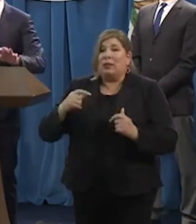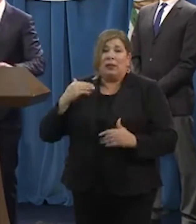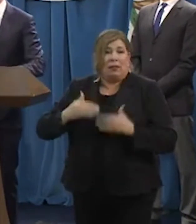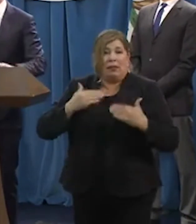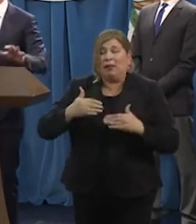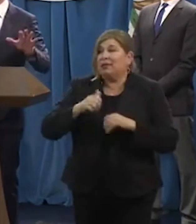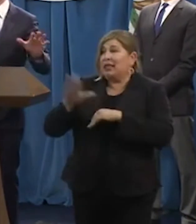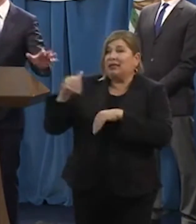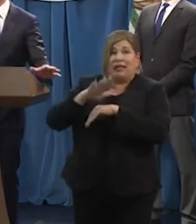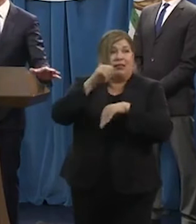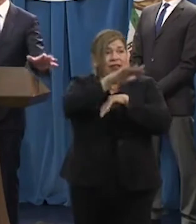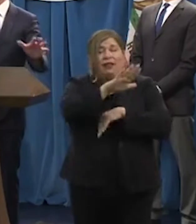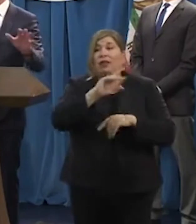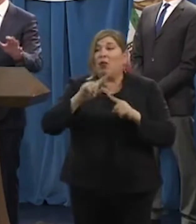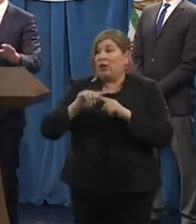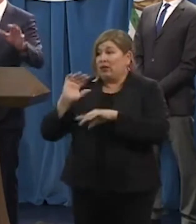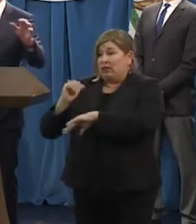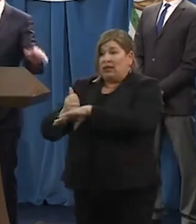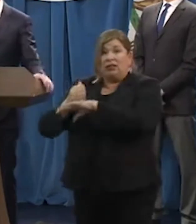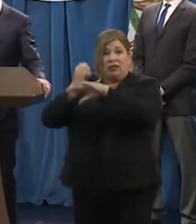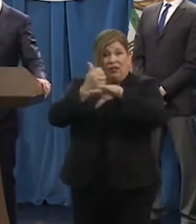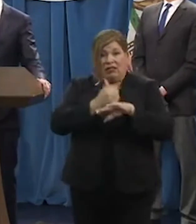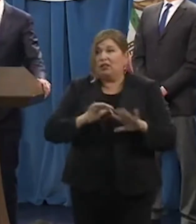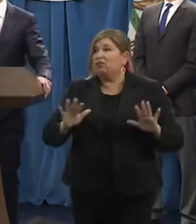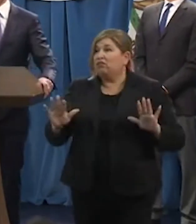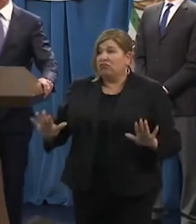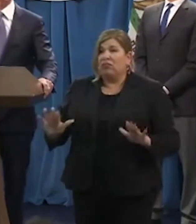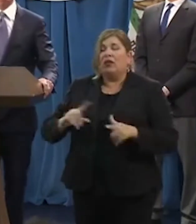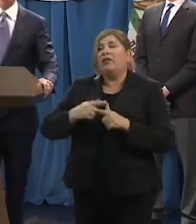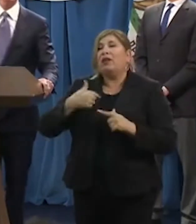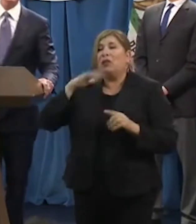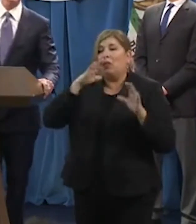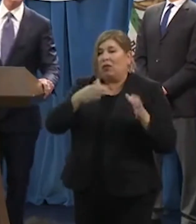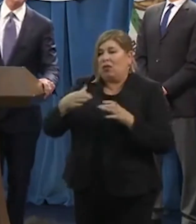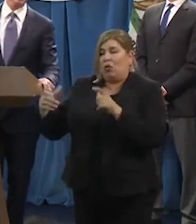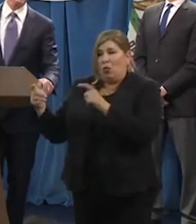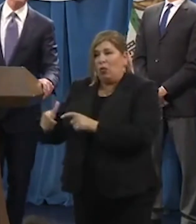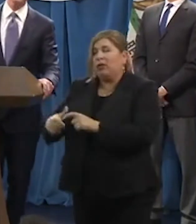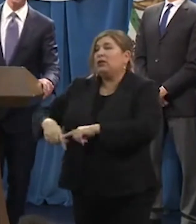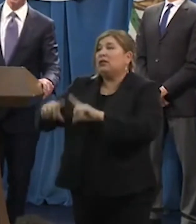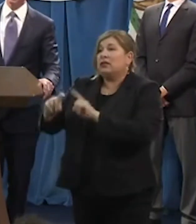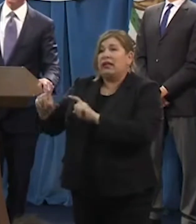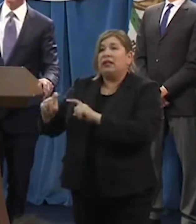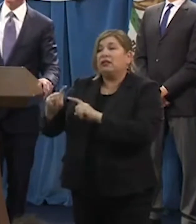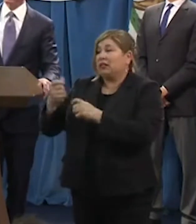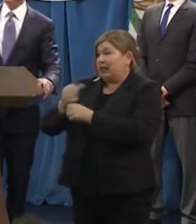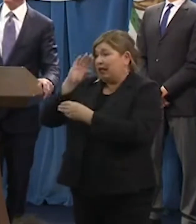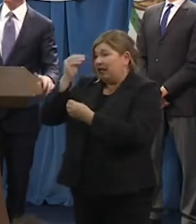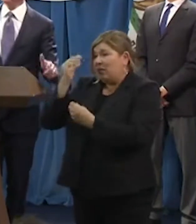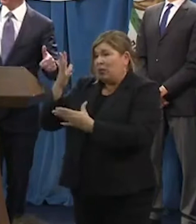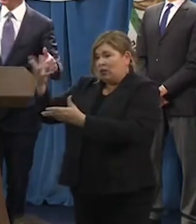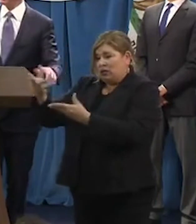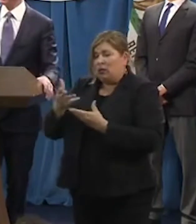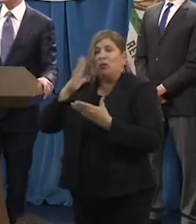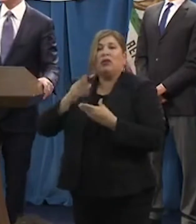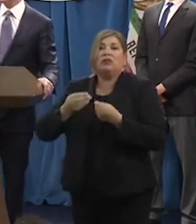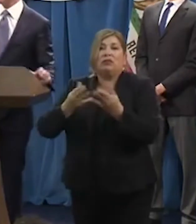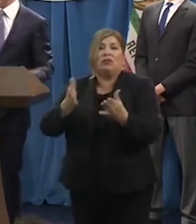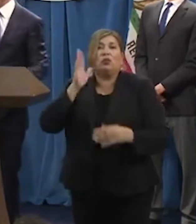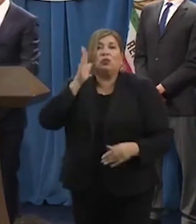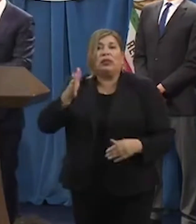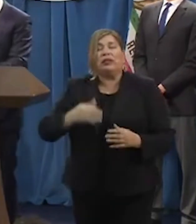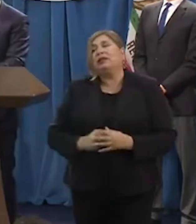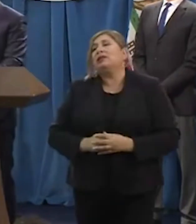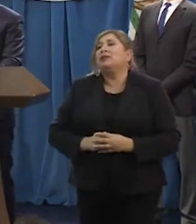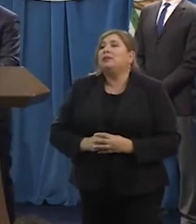are settled, they'll be tested, quarantined, and we'll have that information to provide you. We, pursuant to that executive